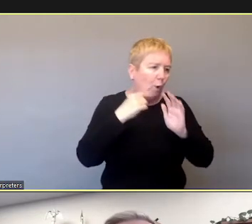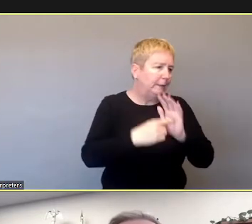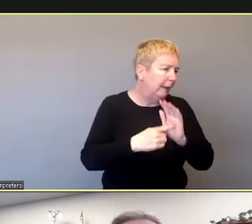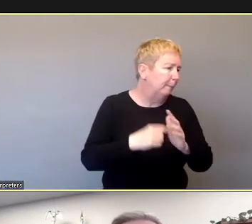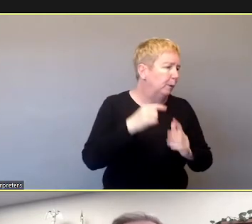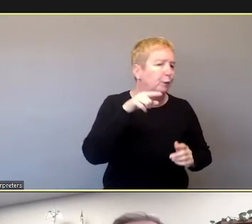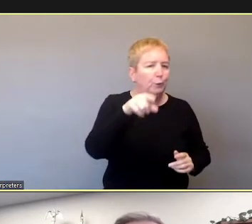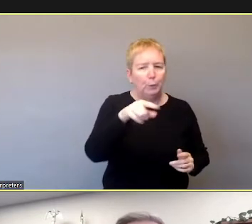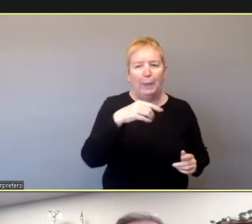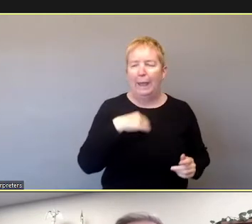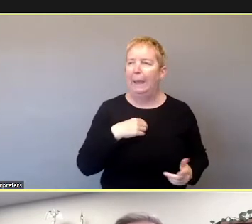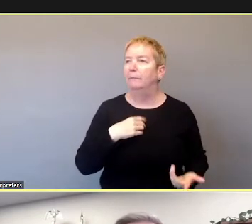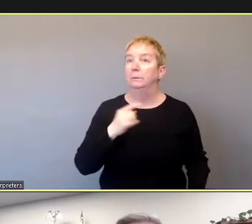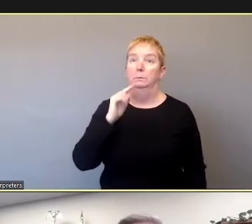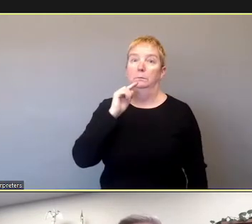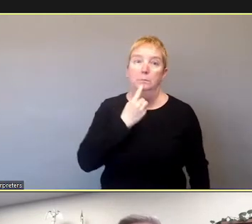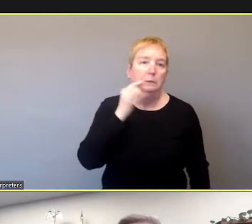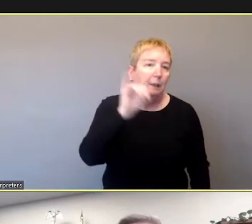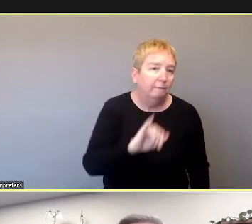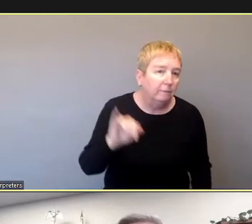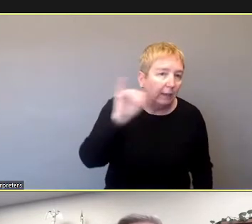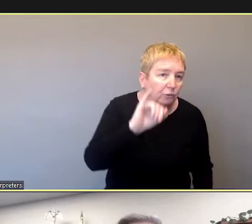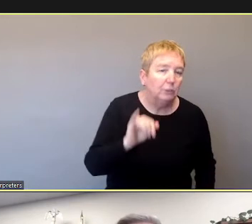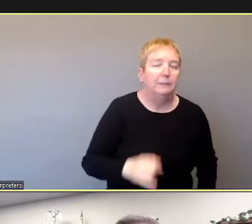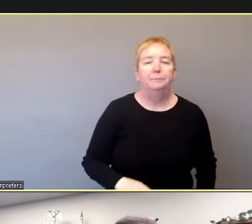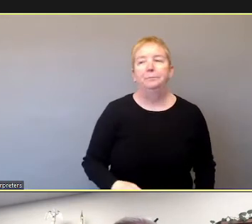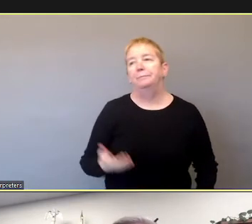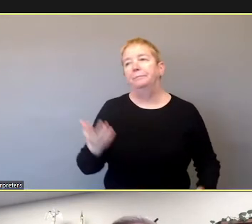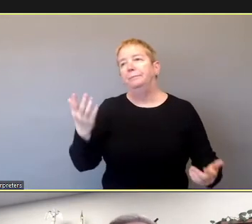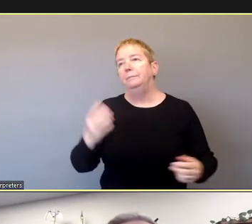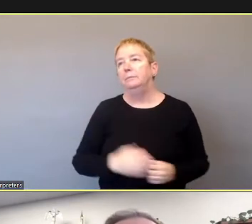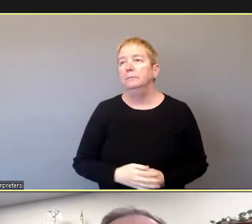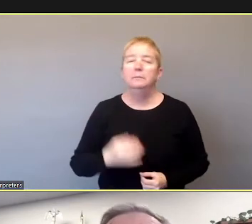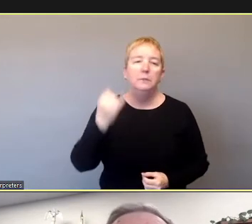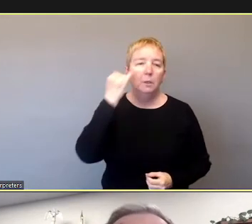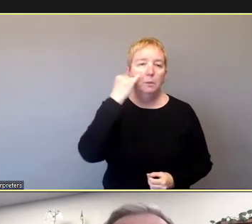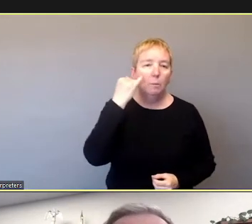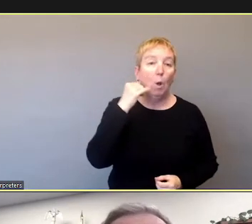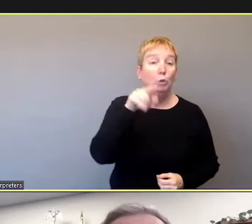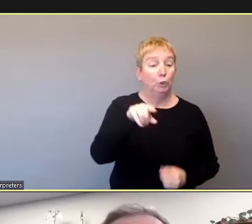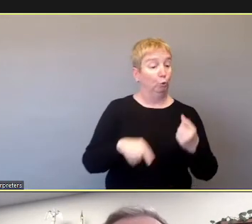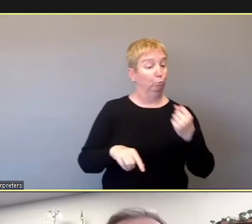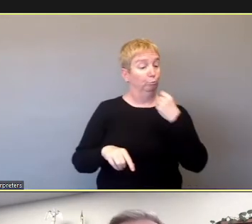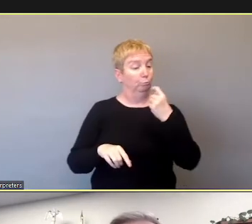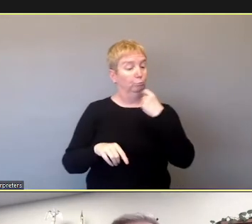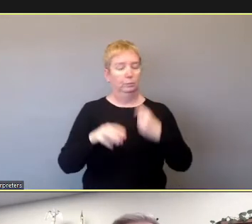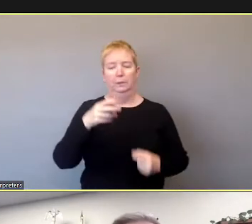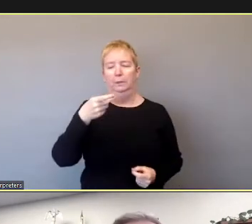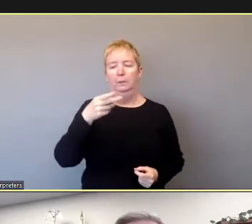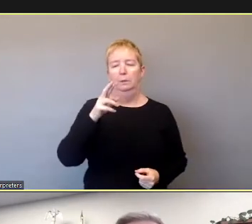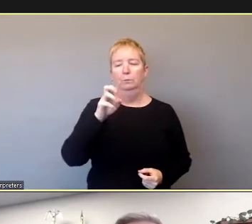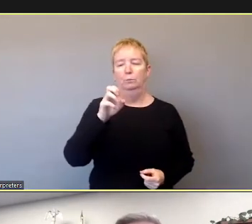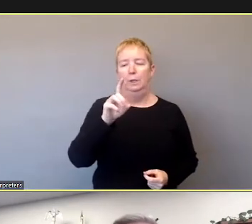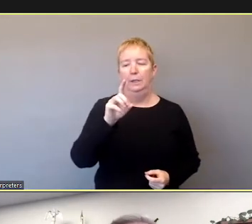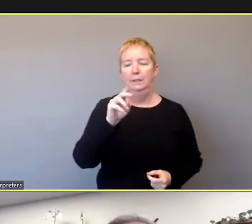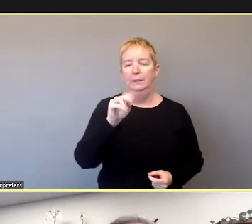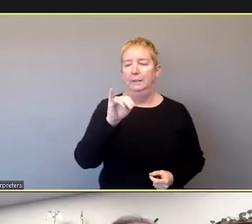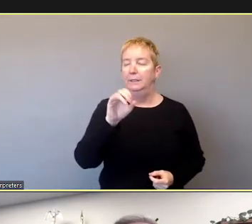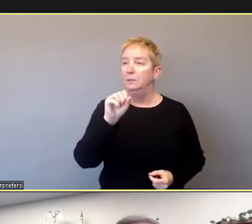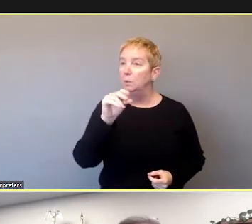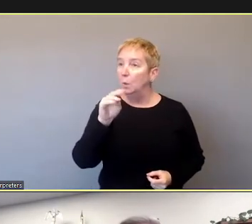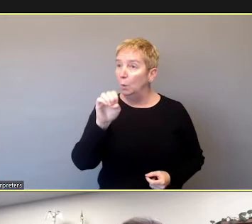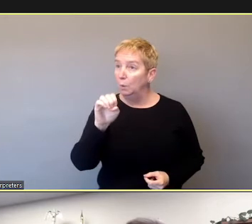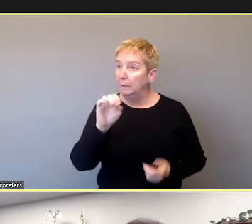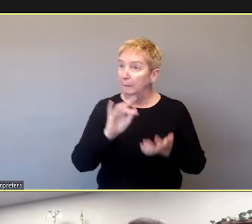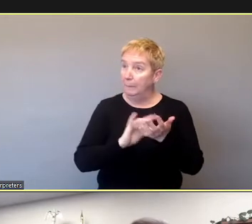or untreated infection that could affect your immune system, if you're taking prednisone, and a lot of New Mexicans take prednisone, or if